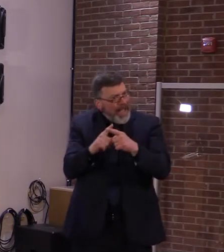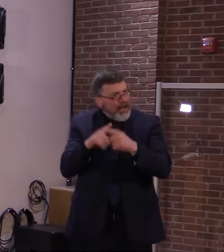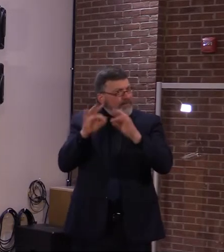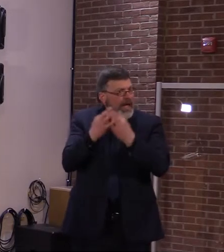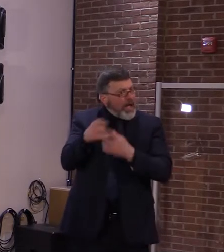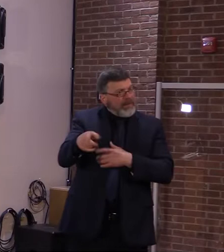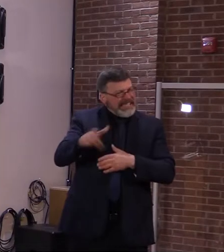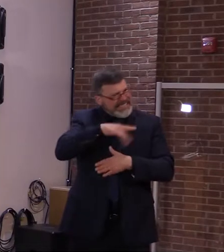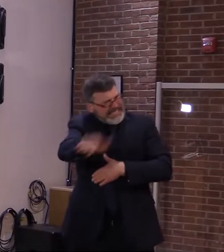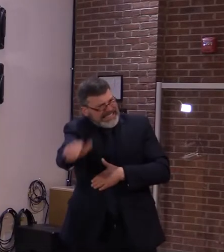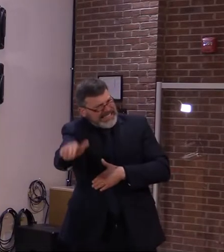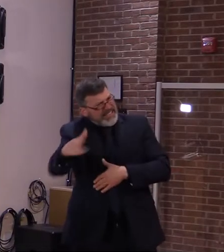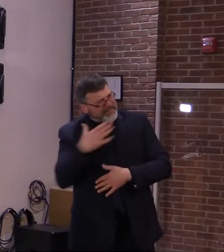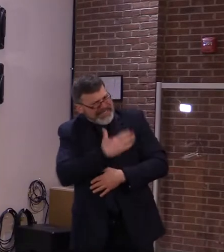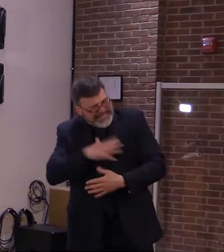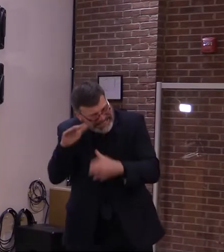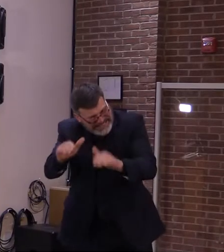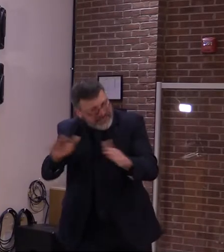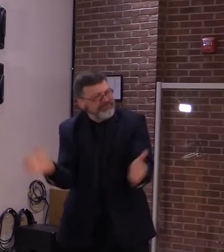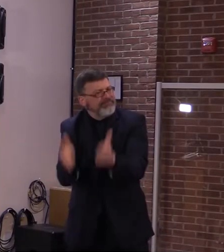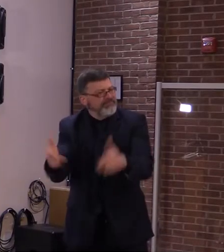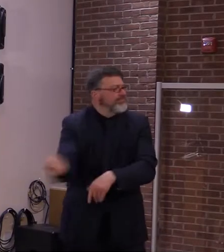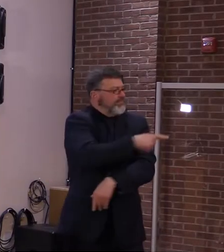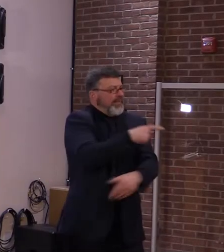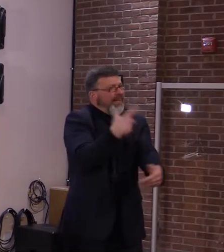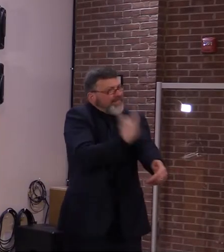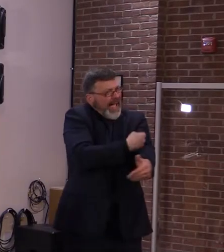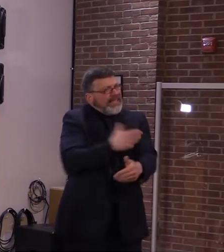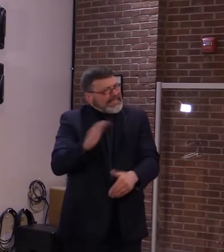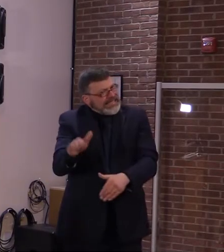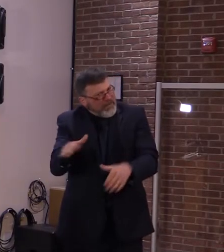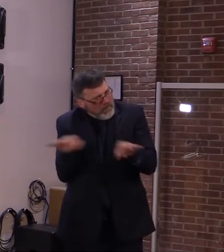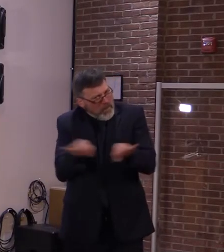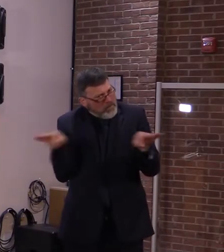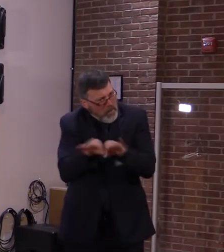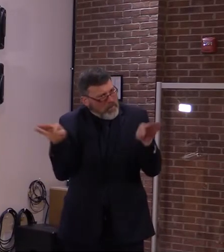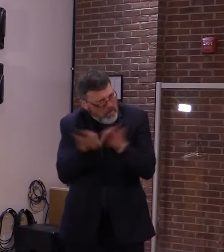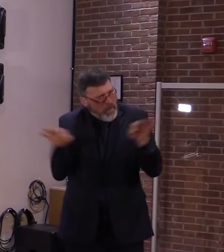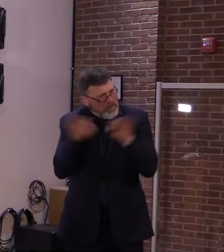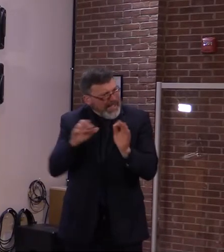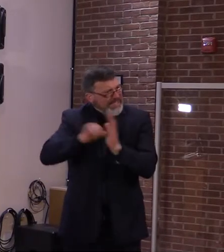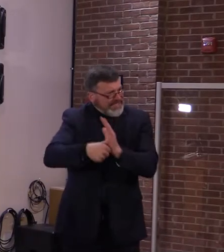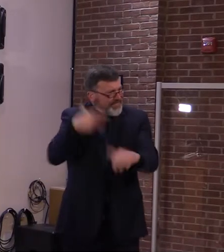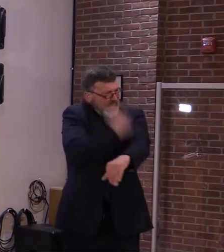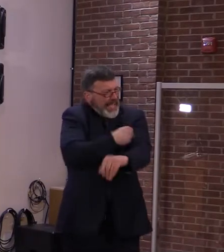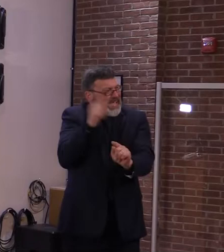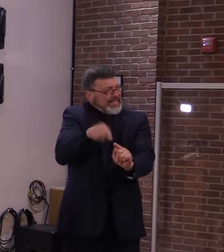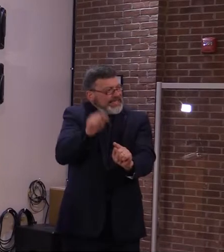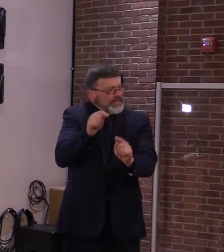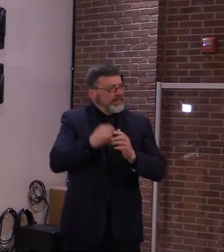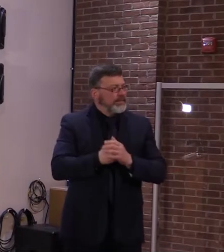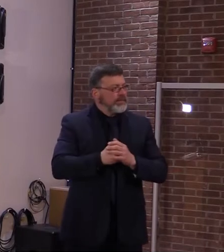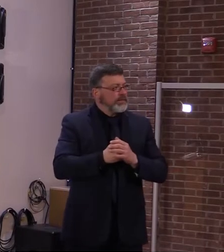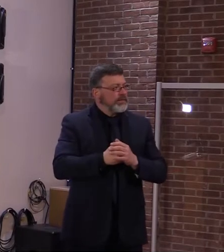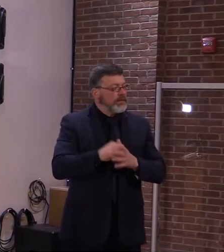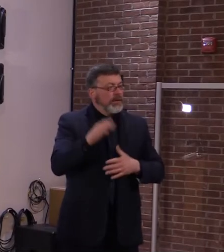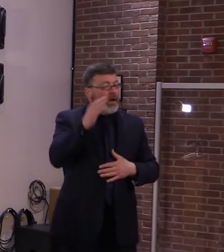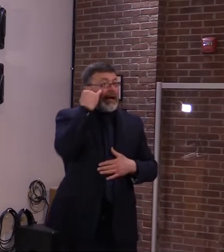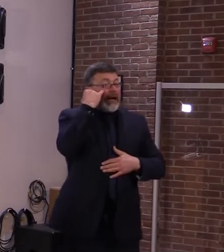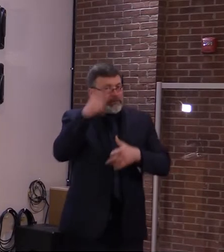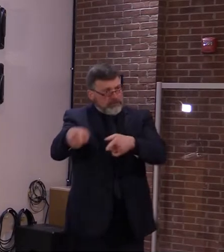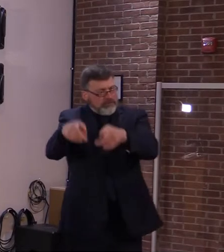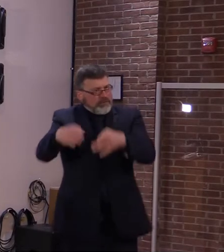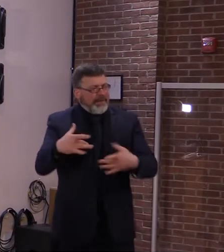more uptake. Maybe you're concerned about side effects and need encouragement, so talk to a trusted healthcare